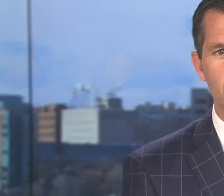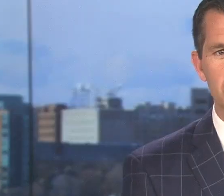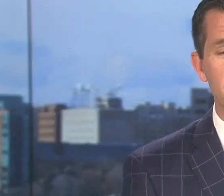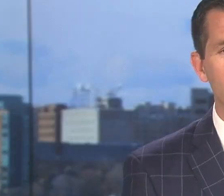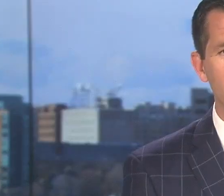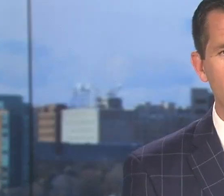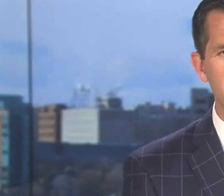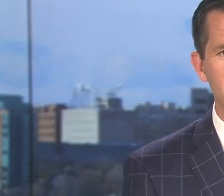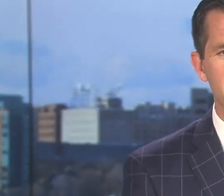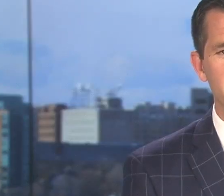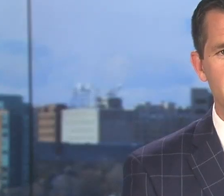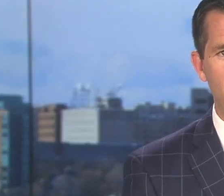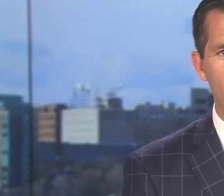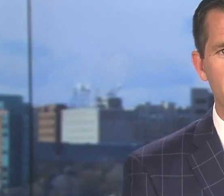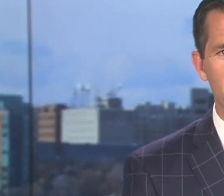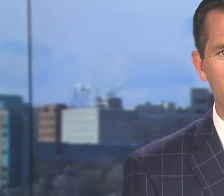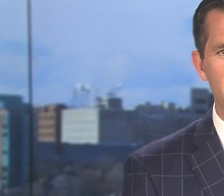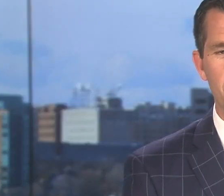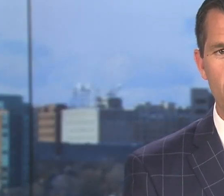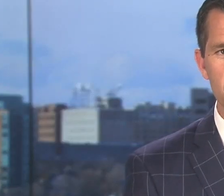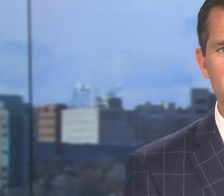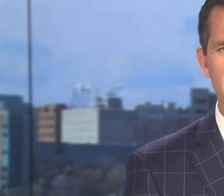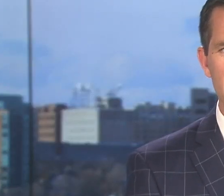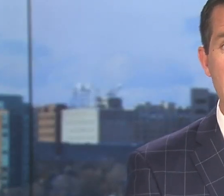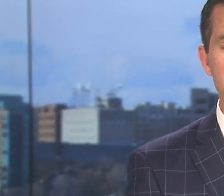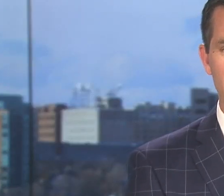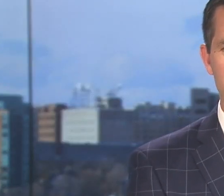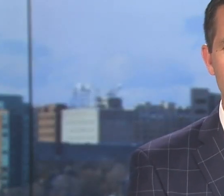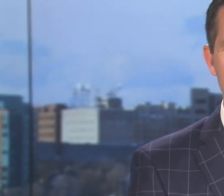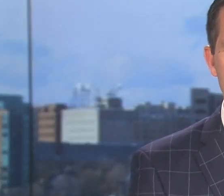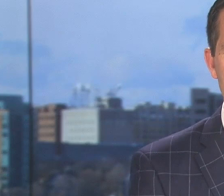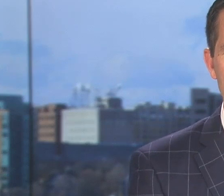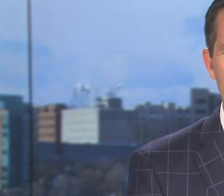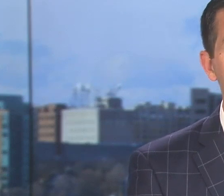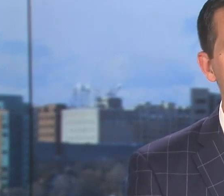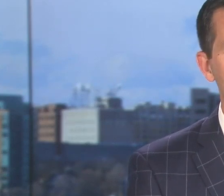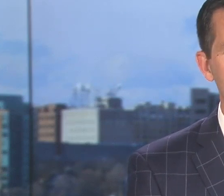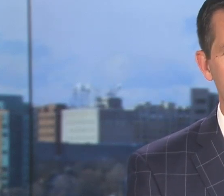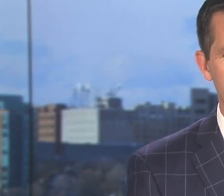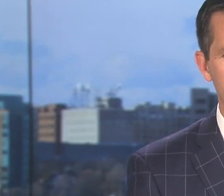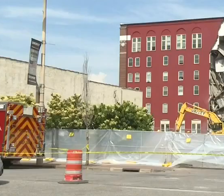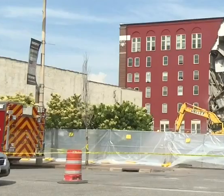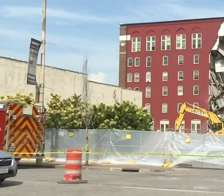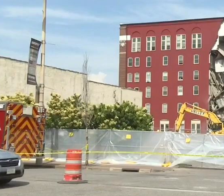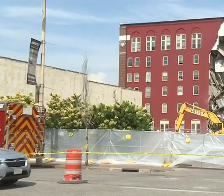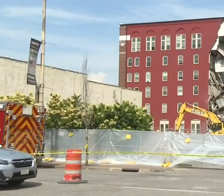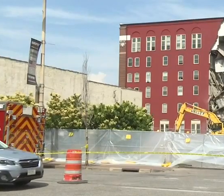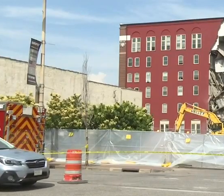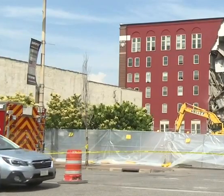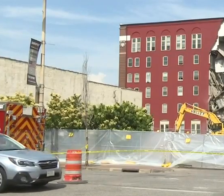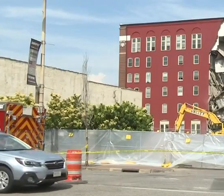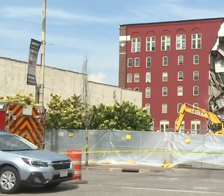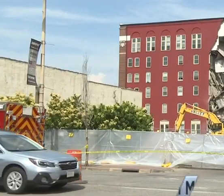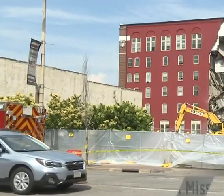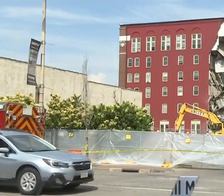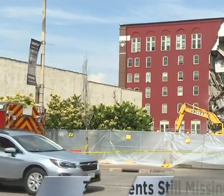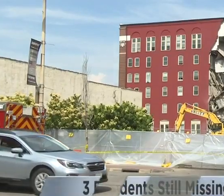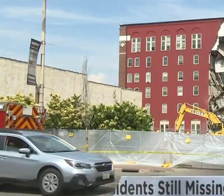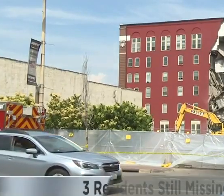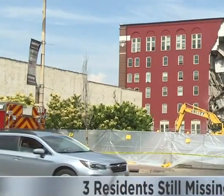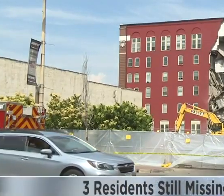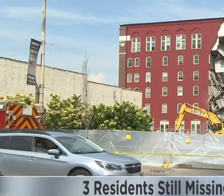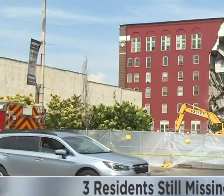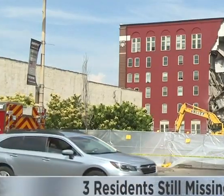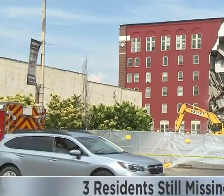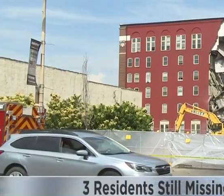Officials in Iowa say three residents of the apartment building that partially collapsed on Sunday are still missing. Earlier this week, authorities said five